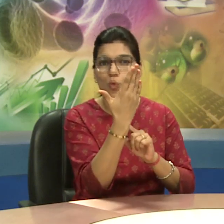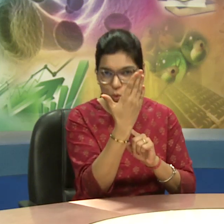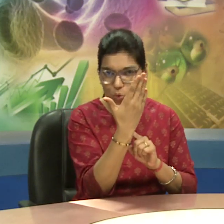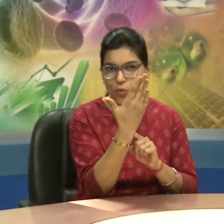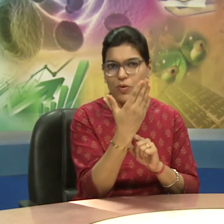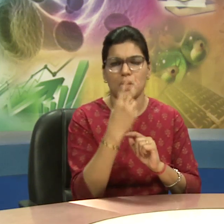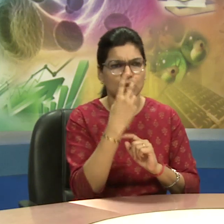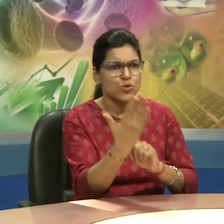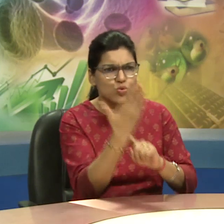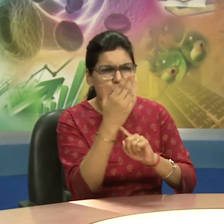Goods are the material